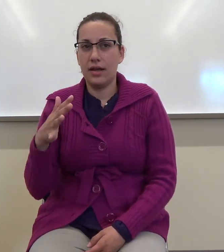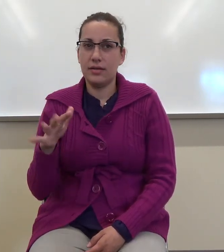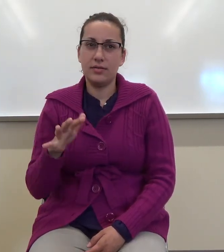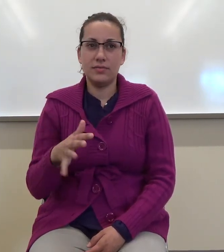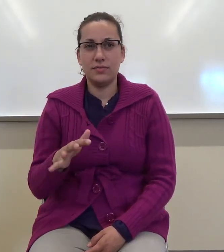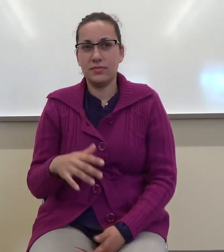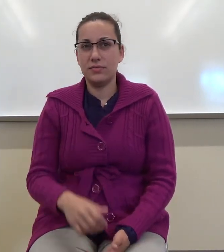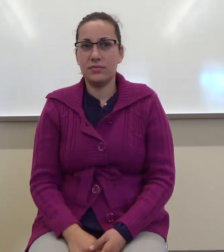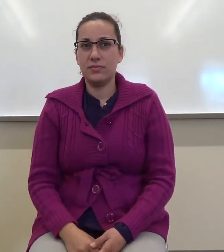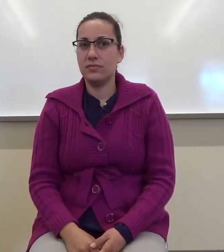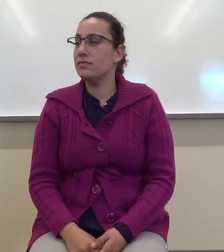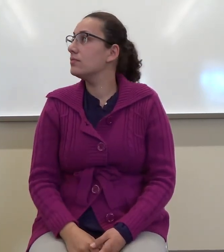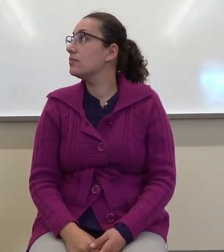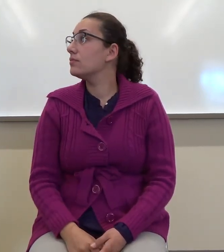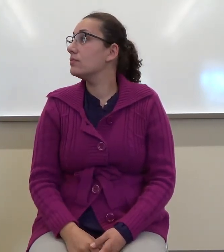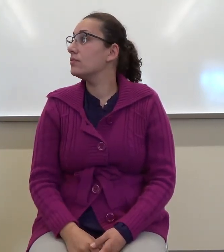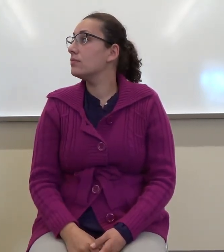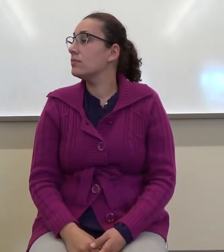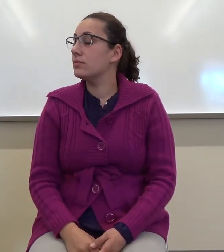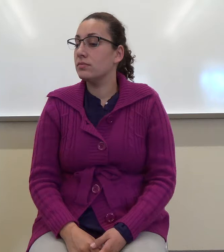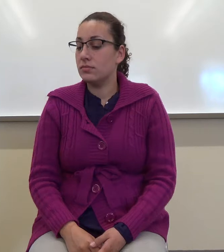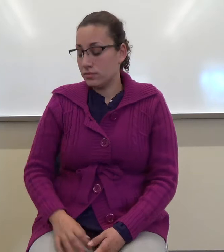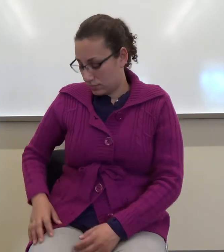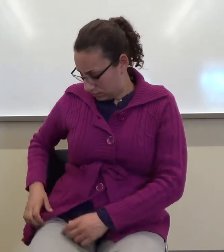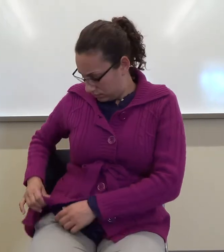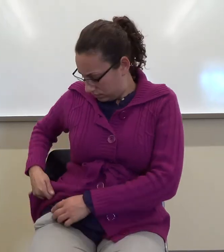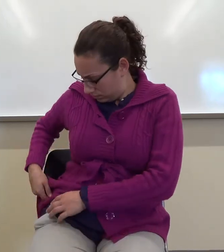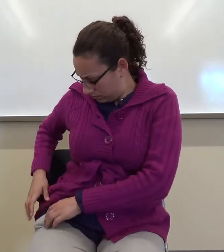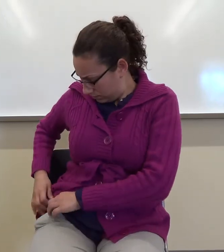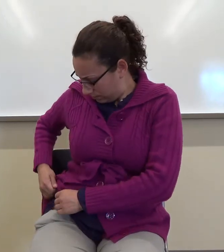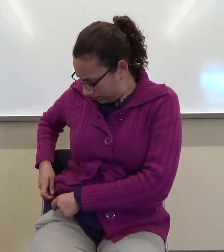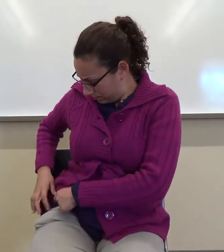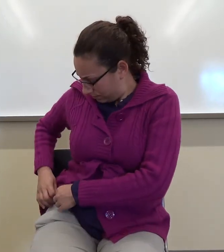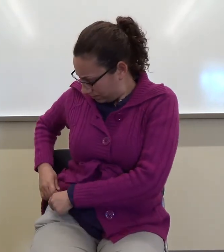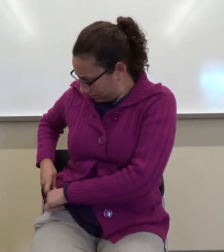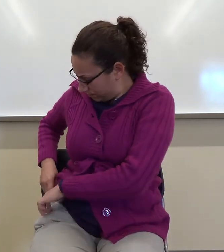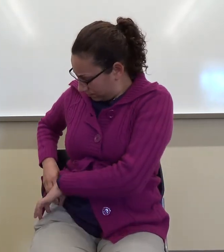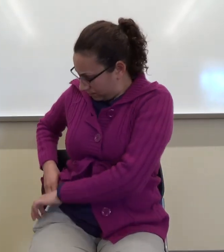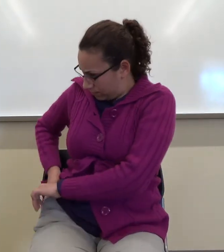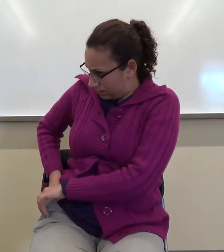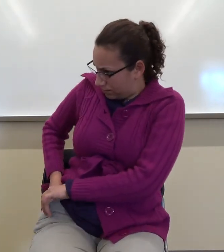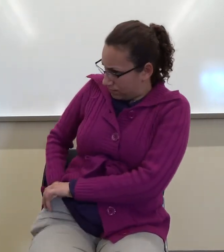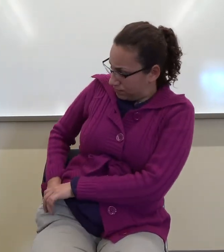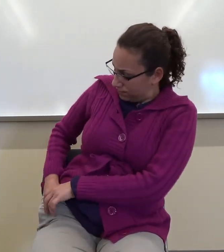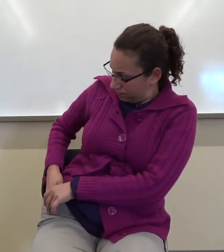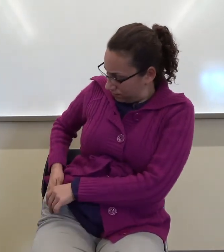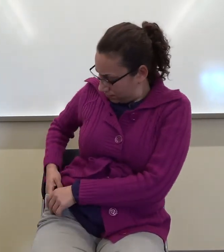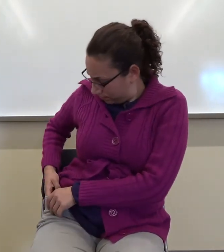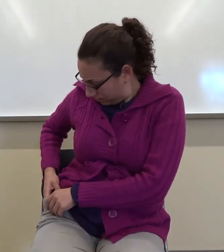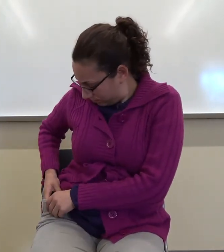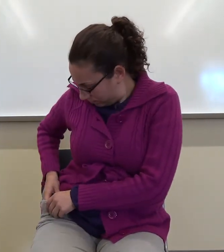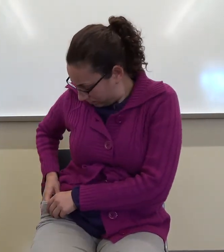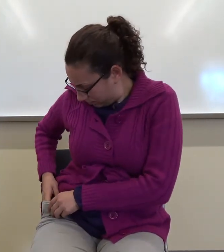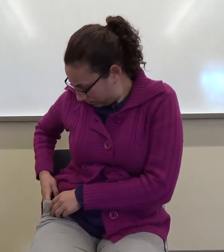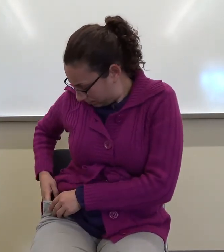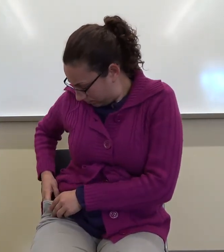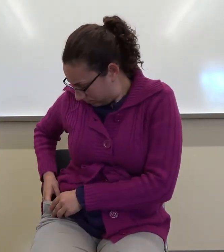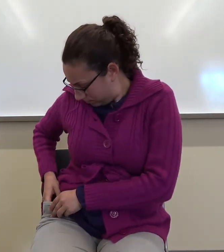this paragraph, I lost all my pieces of paper. This paragraph is not, oops,